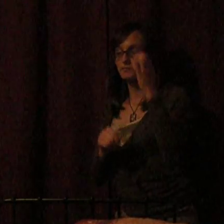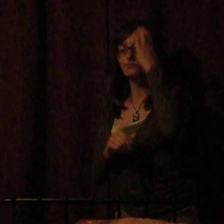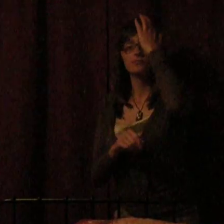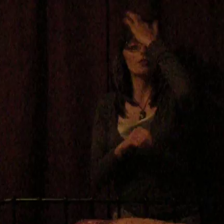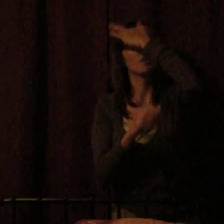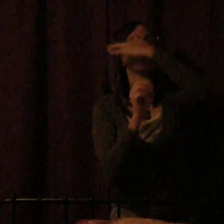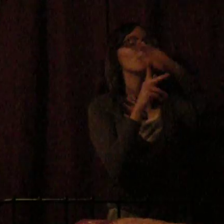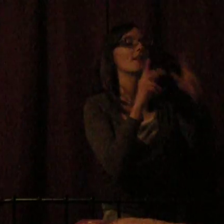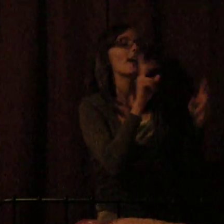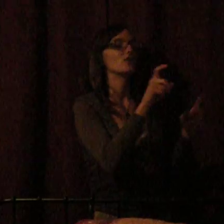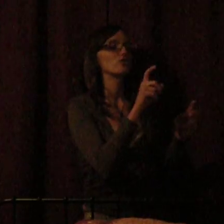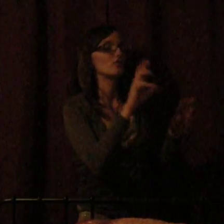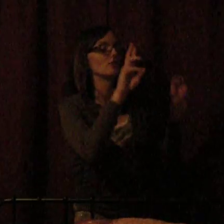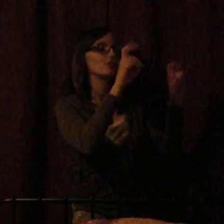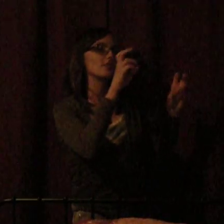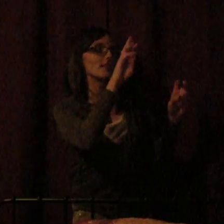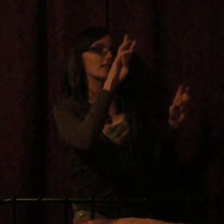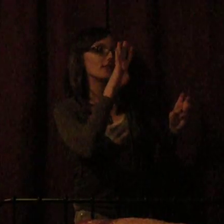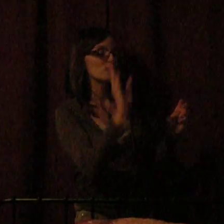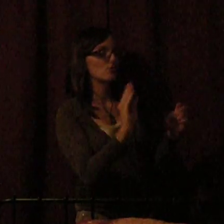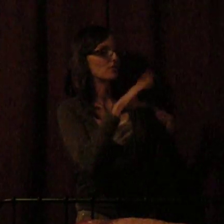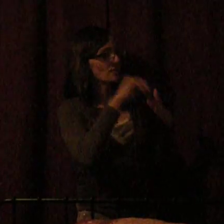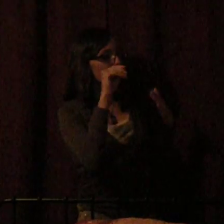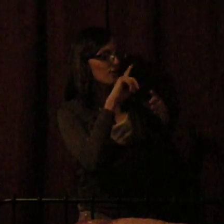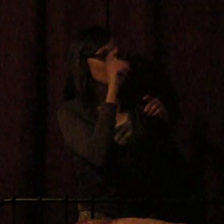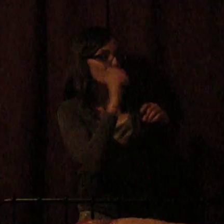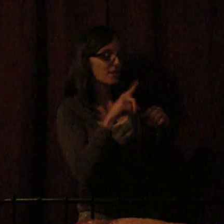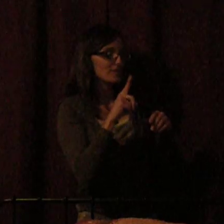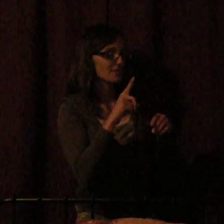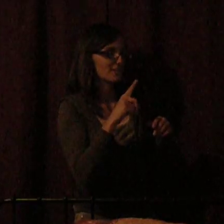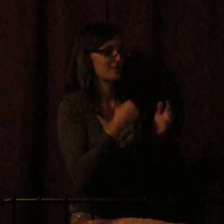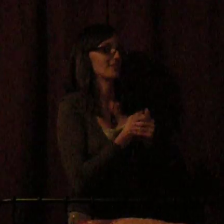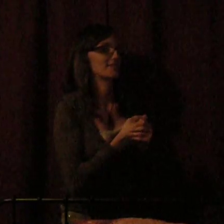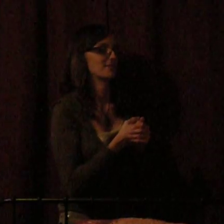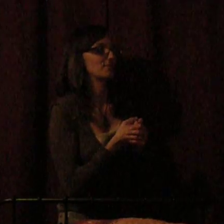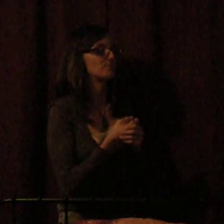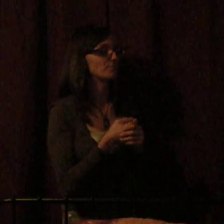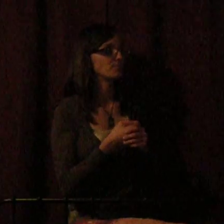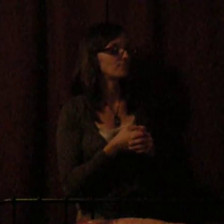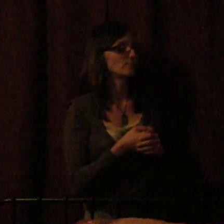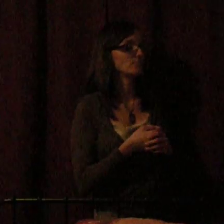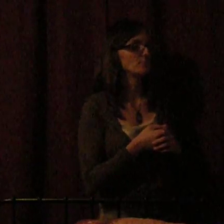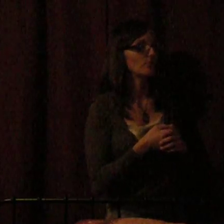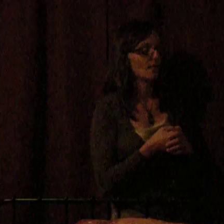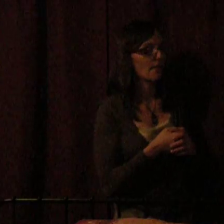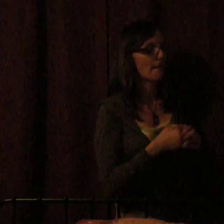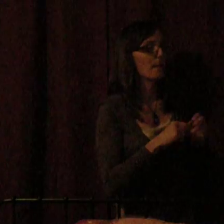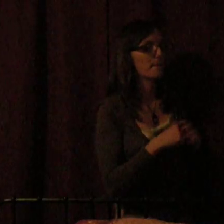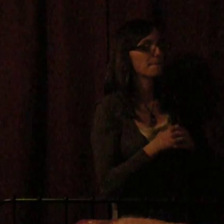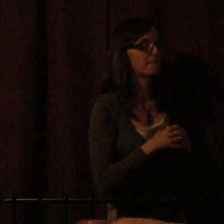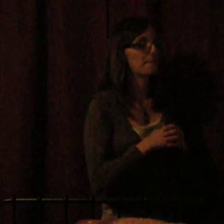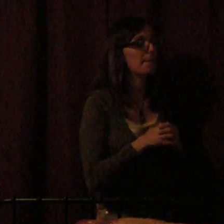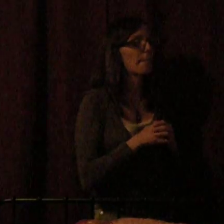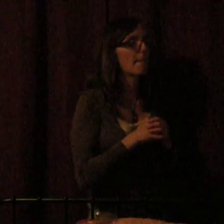the $64 question, as we say here in the States. And it is a $64 question, I guess. Is it cheap